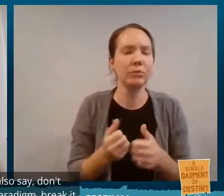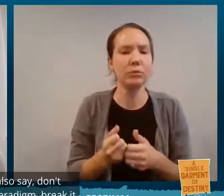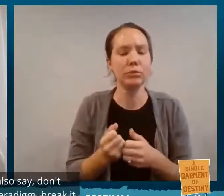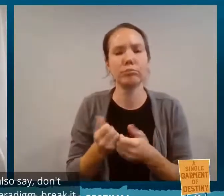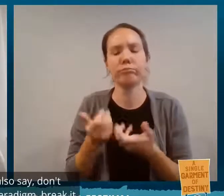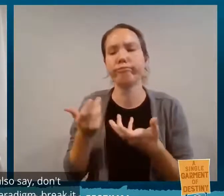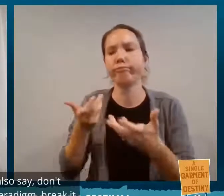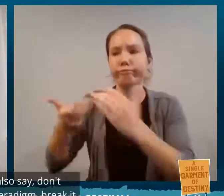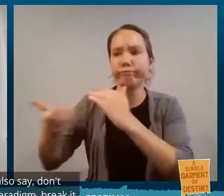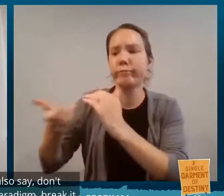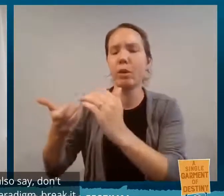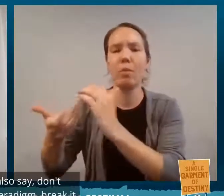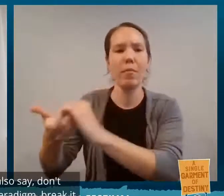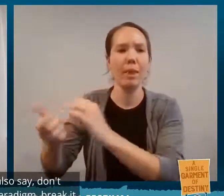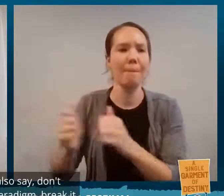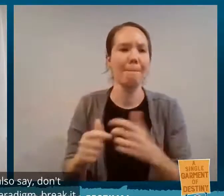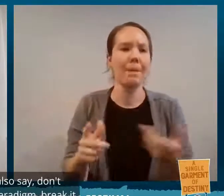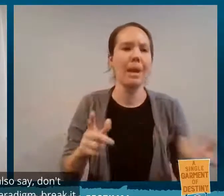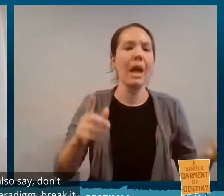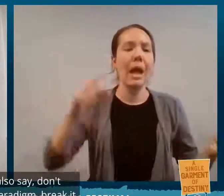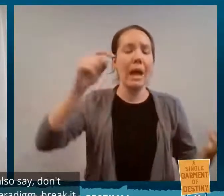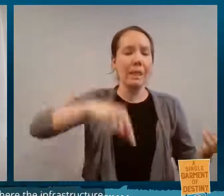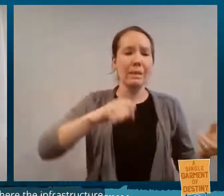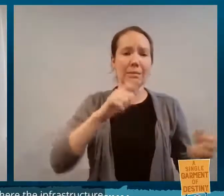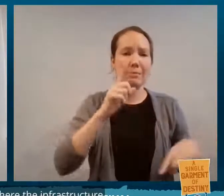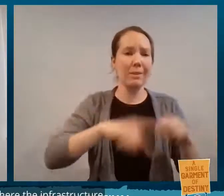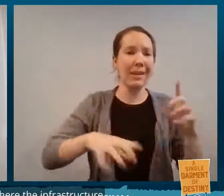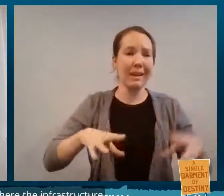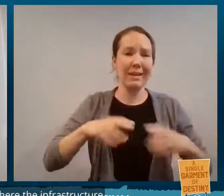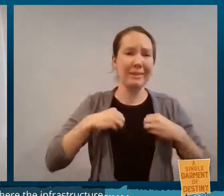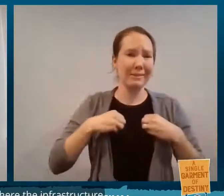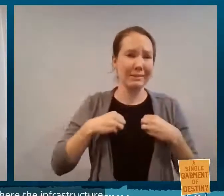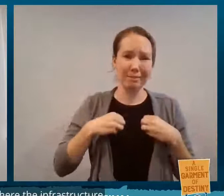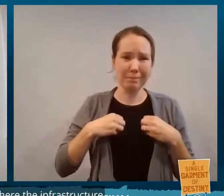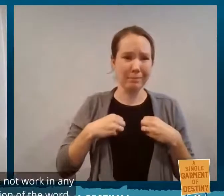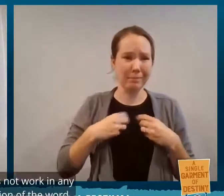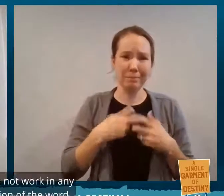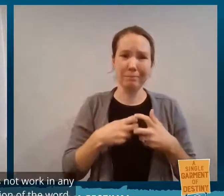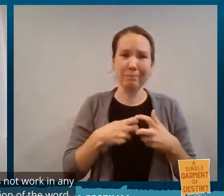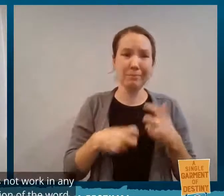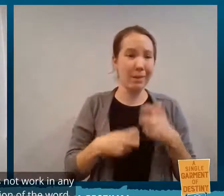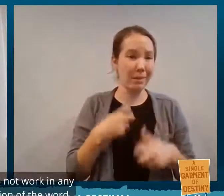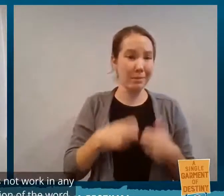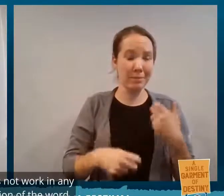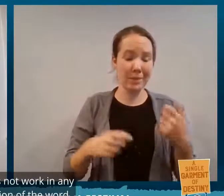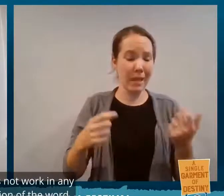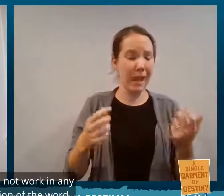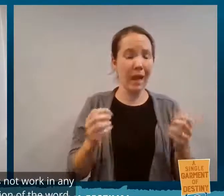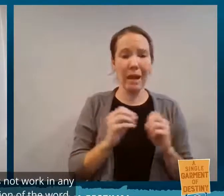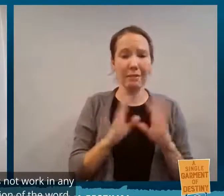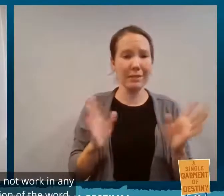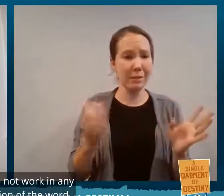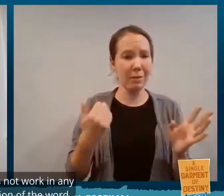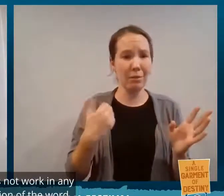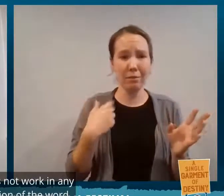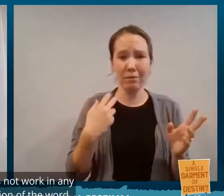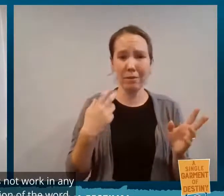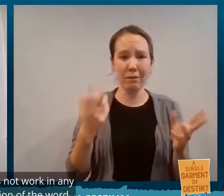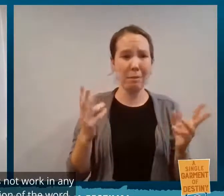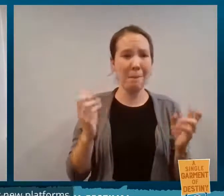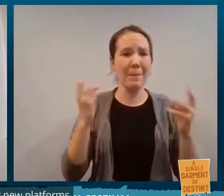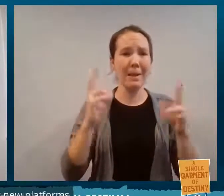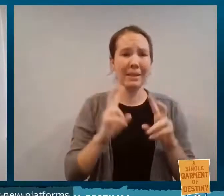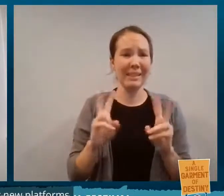also say, don't accept the paradigm, break it. Now is a time where the infrastructure clearly does not work in any interpretation of the